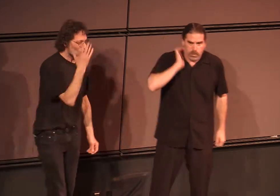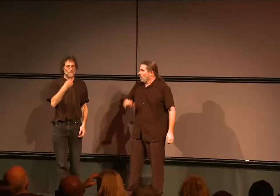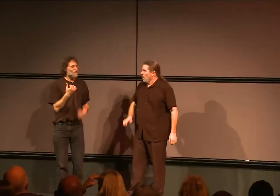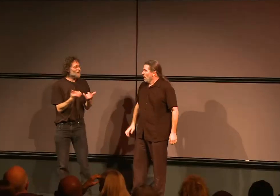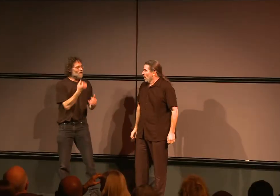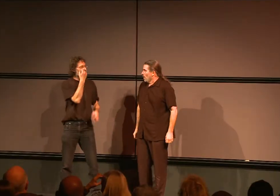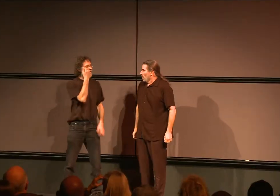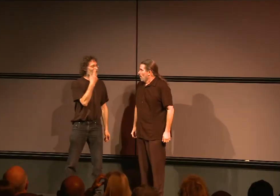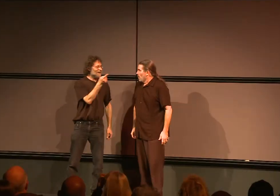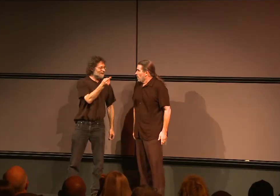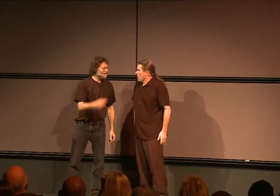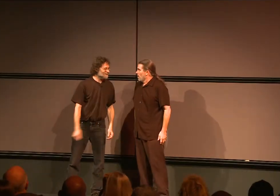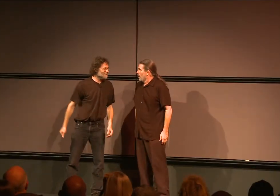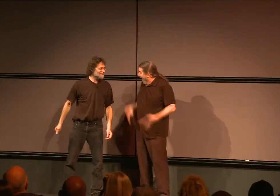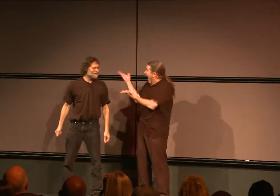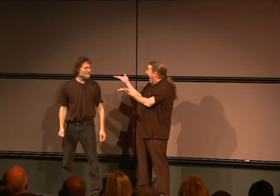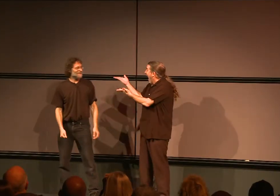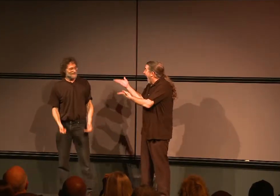Beautiful, now I get it.